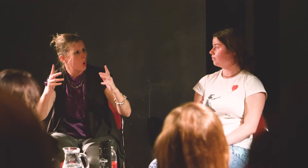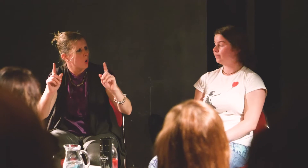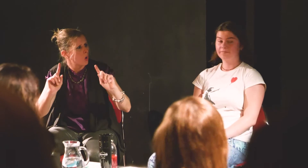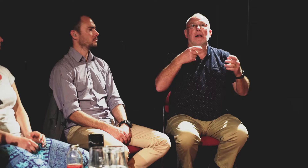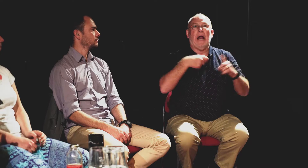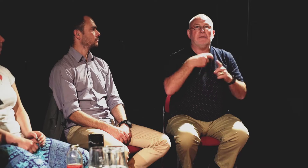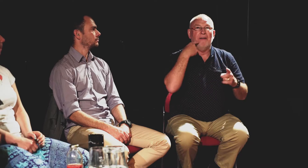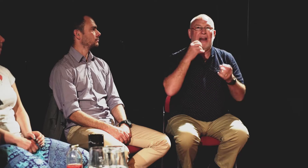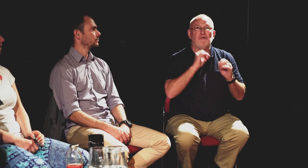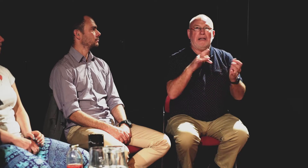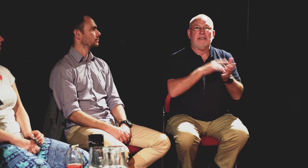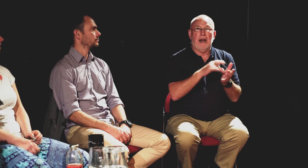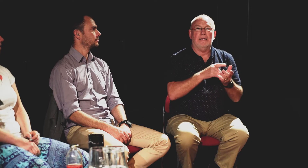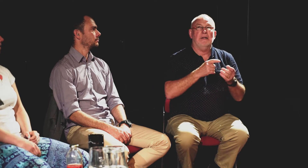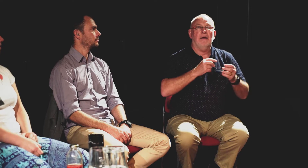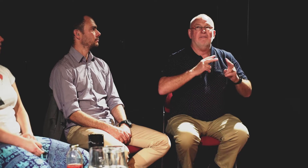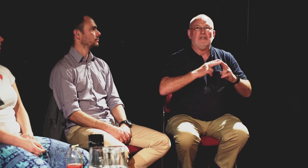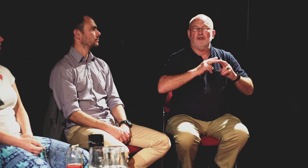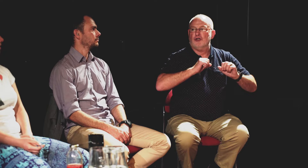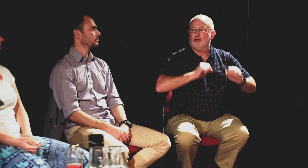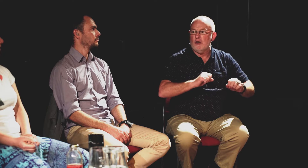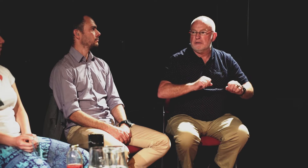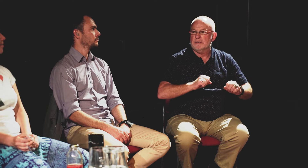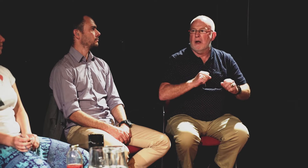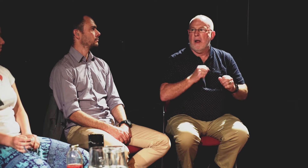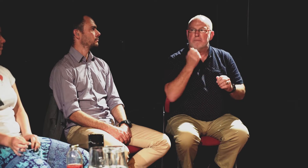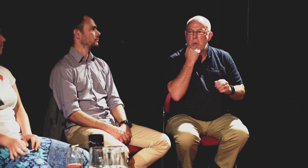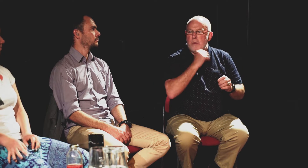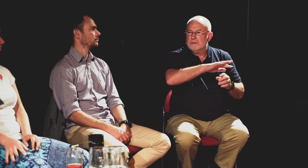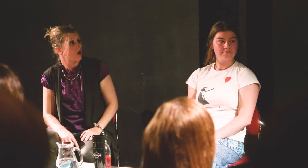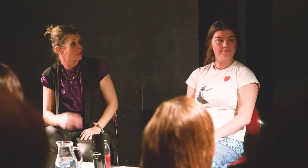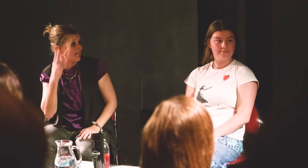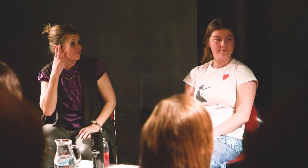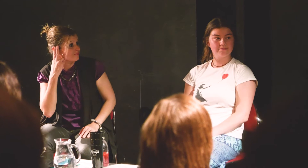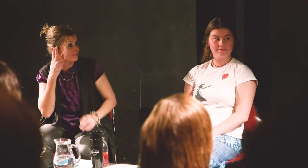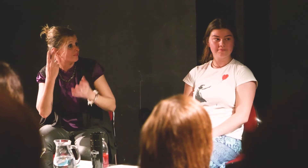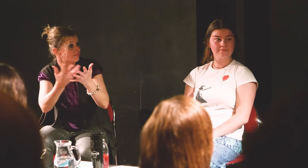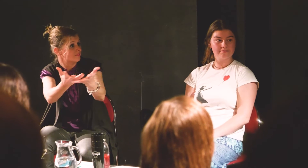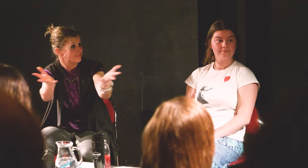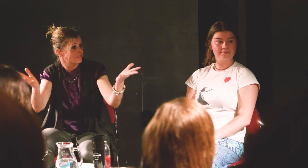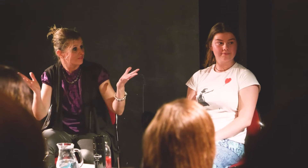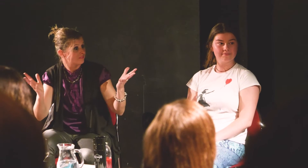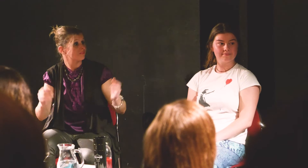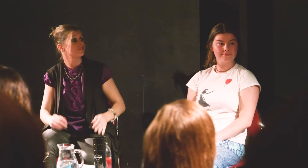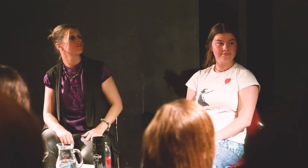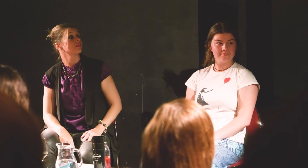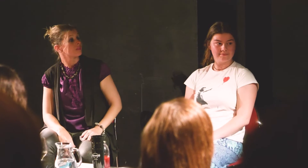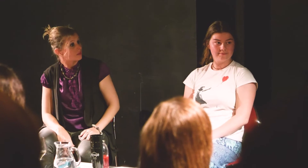manager for whom? Well, this is for Cowston Deaf Education Centre for village students. So they board. Are they deaf? Yet they're all deaf